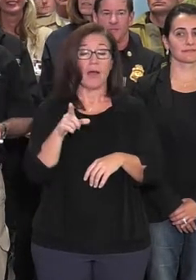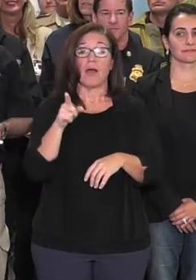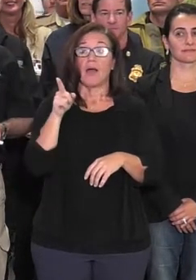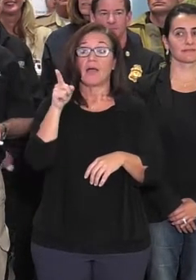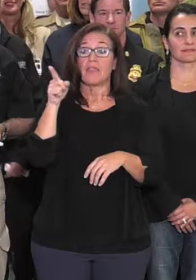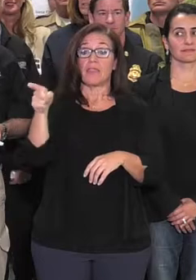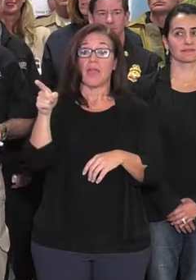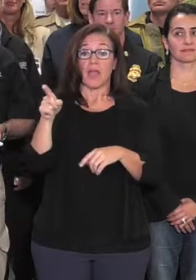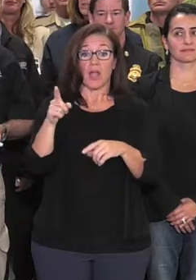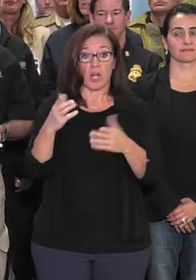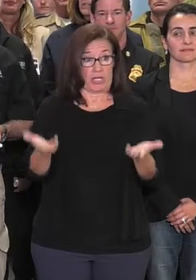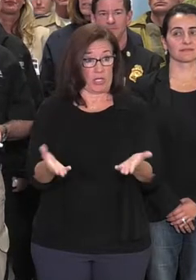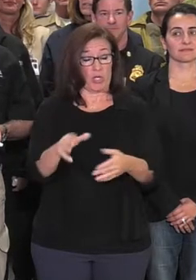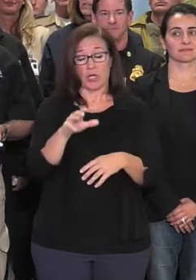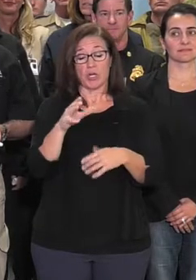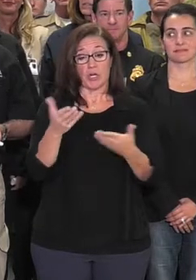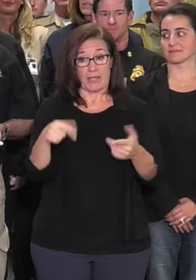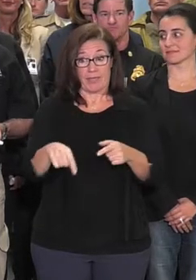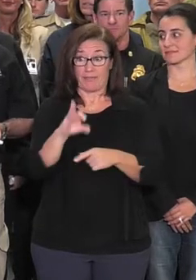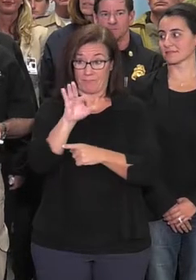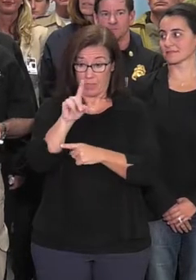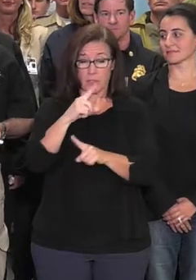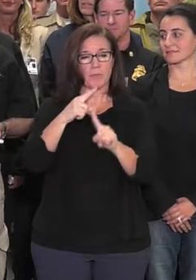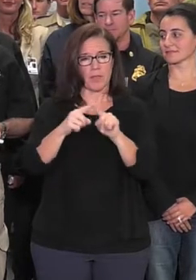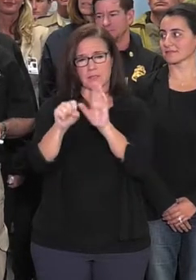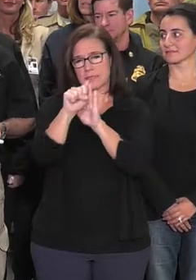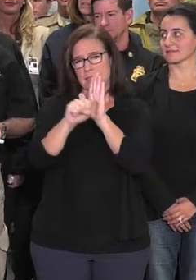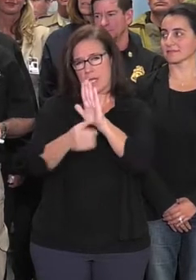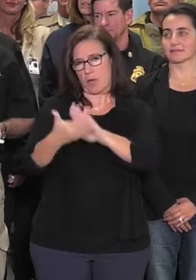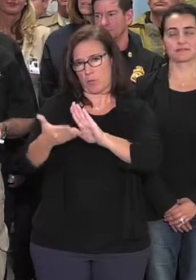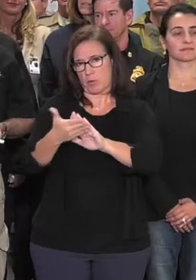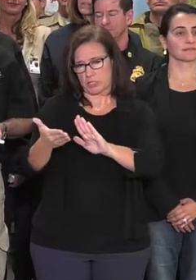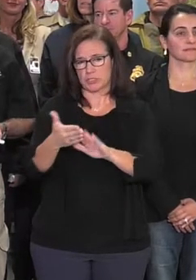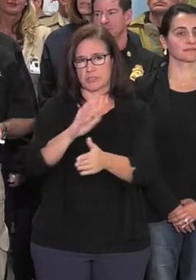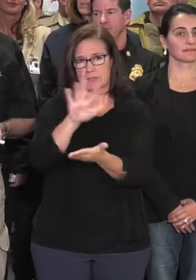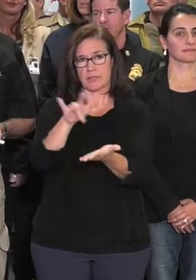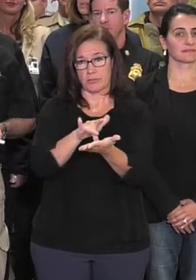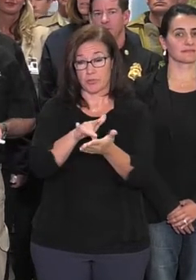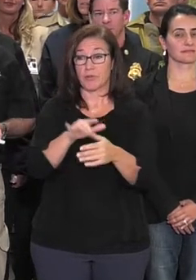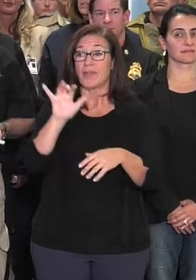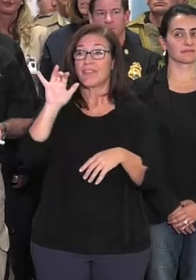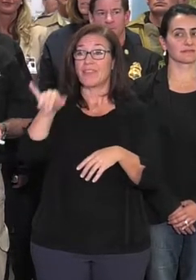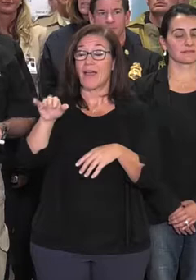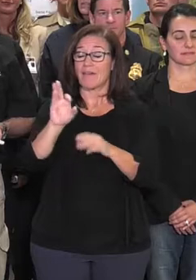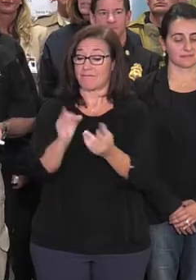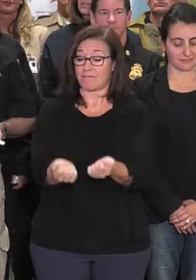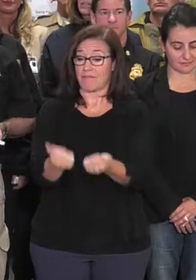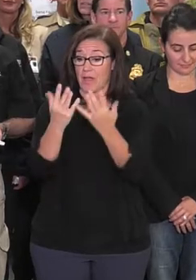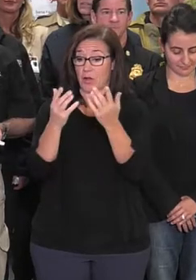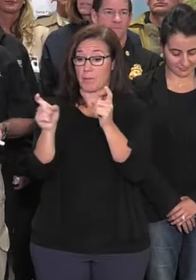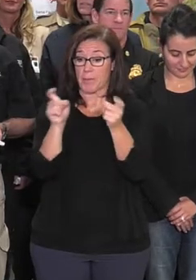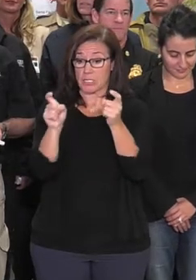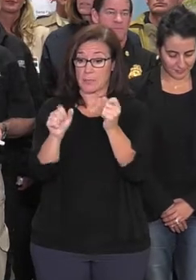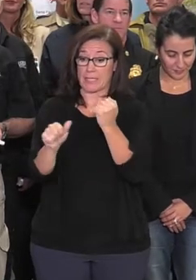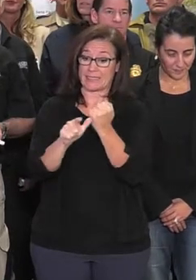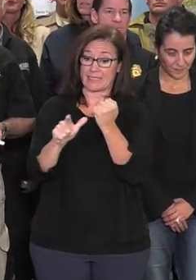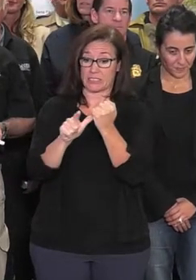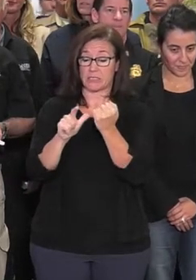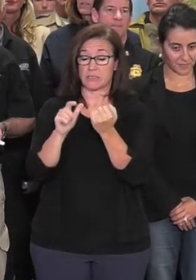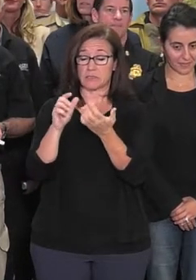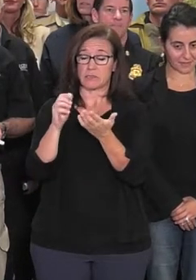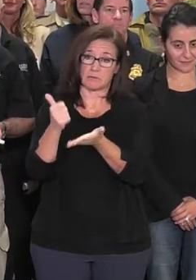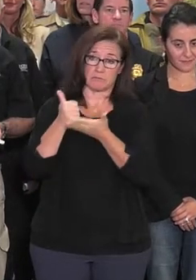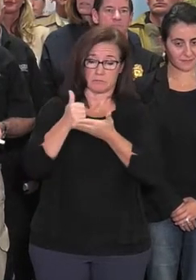State Operations Center, and they're also here in the field. And that Fire Management Assistance Grant provides funding to the